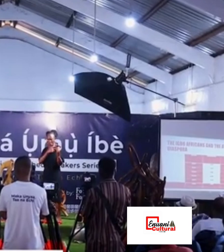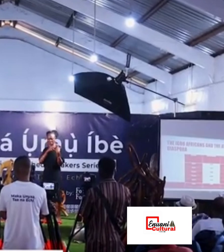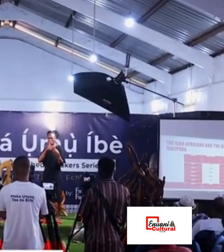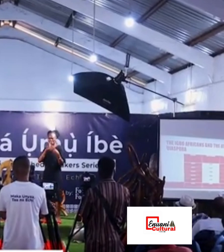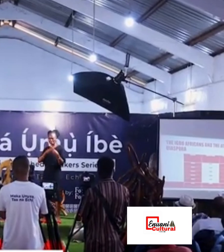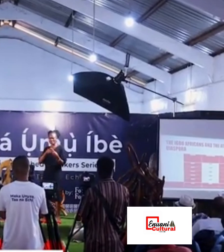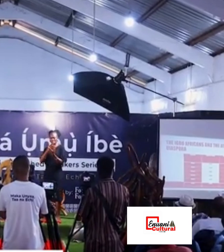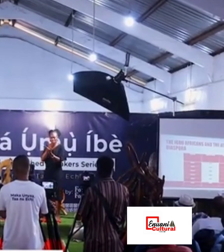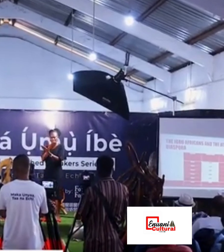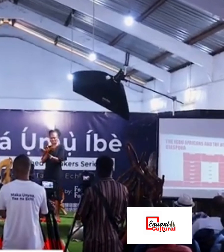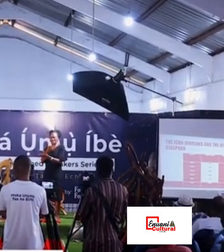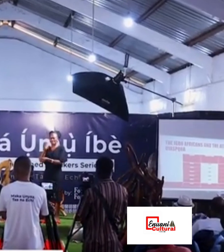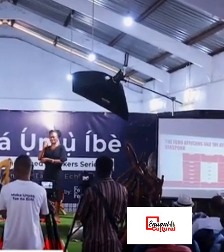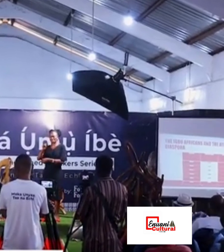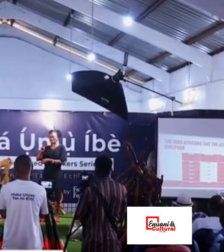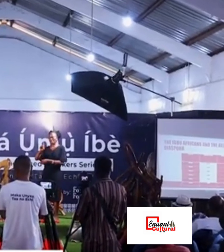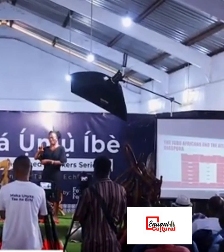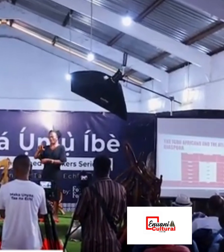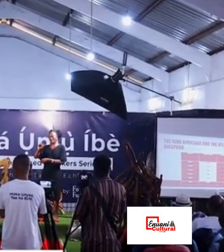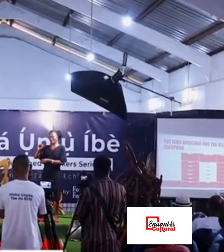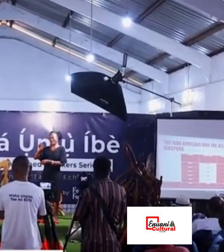few